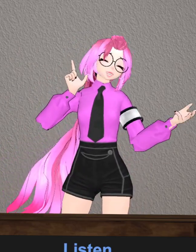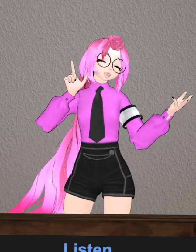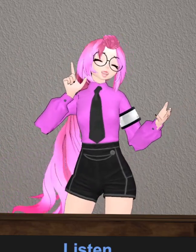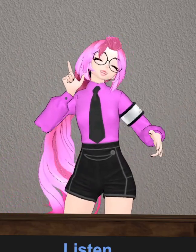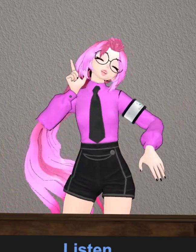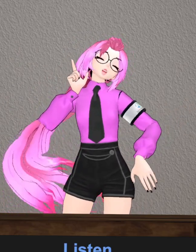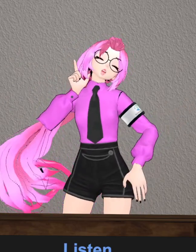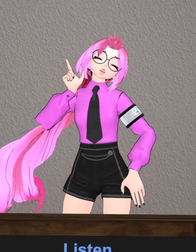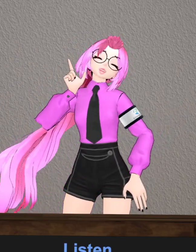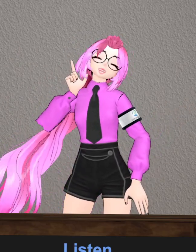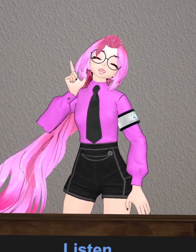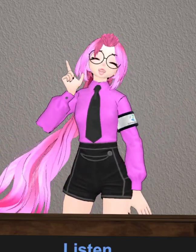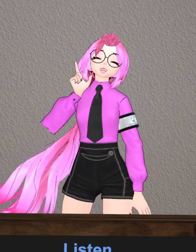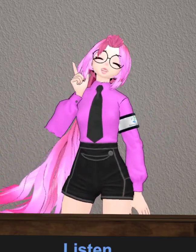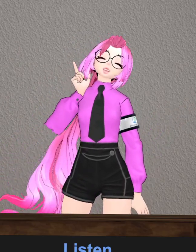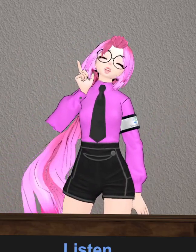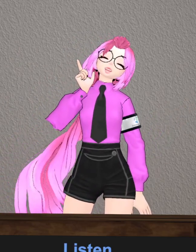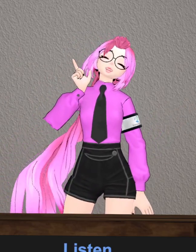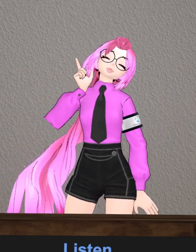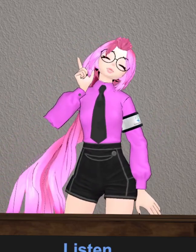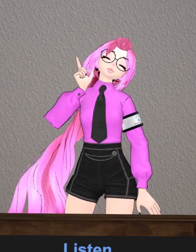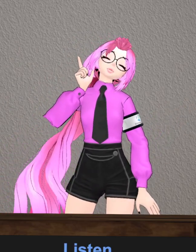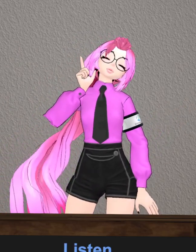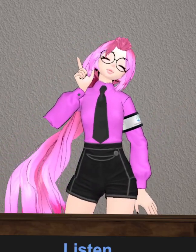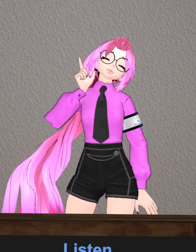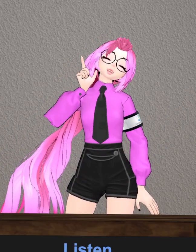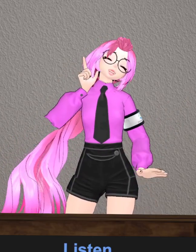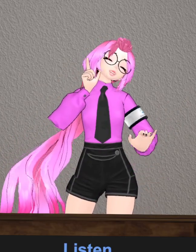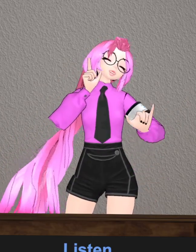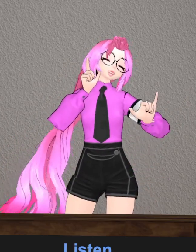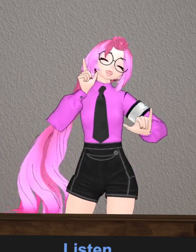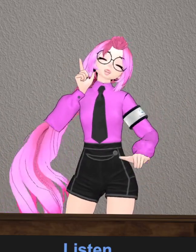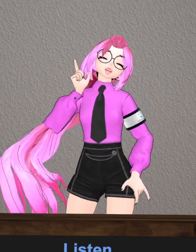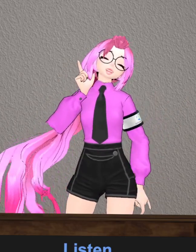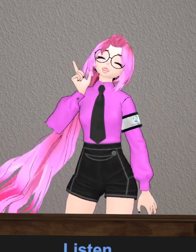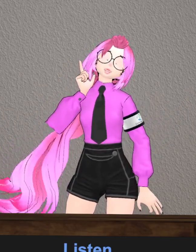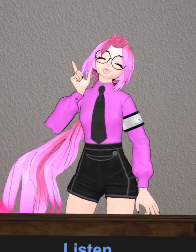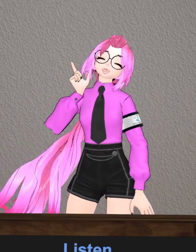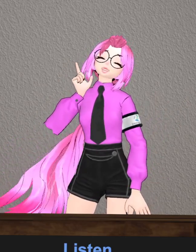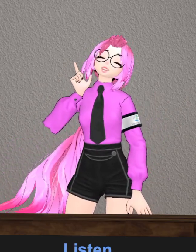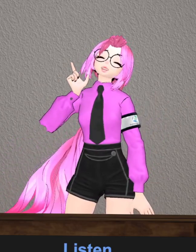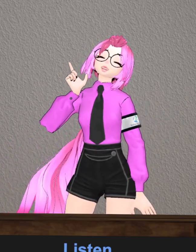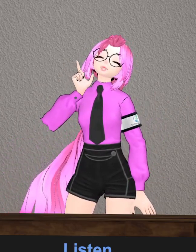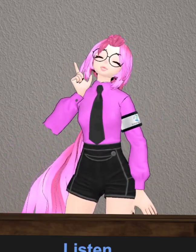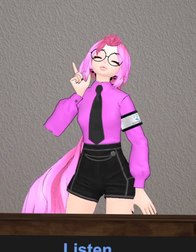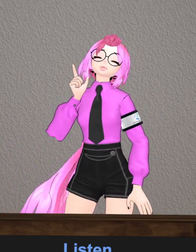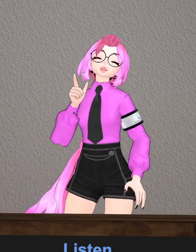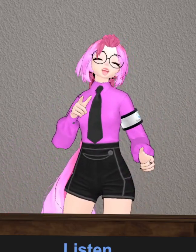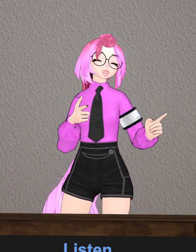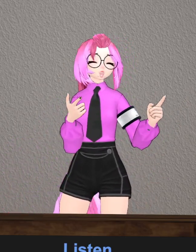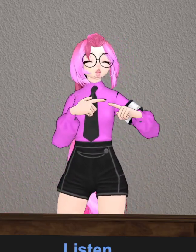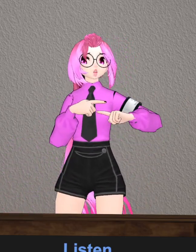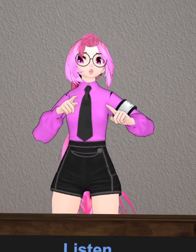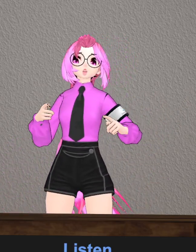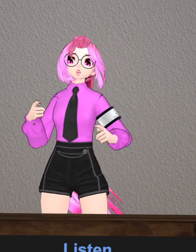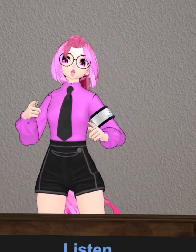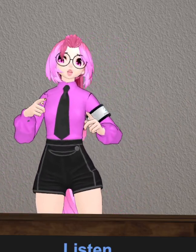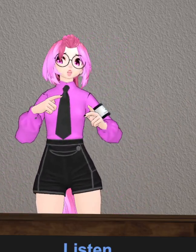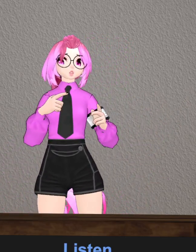hearing people will listen with their ear. But this is the same if you're telling a deaf person, listen to me. But fun fact,